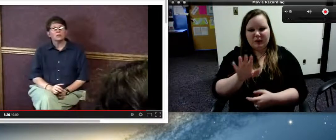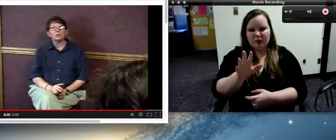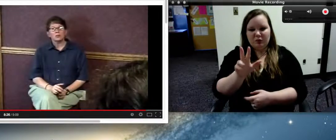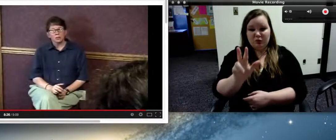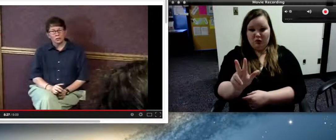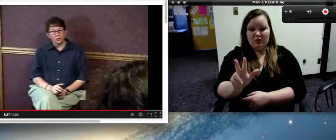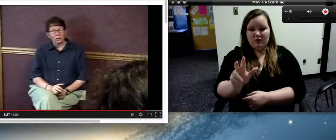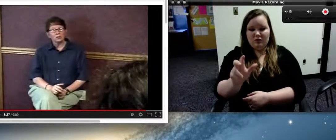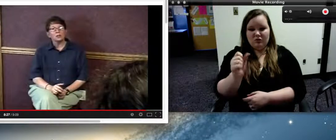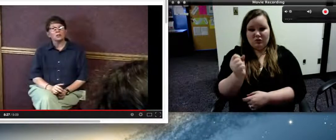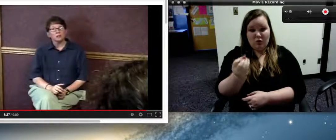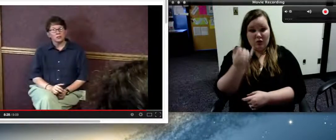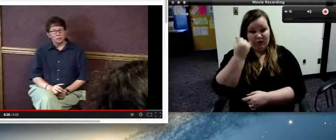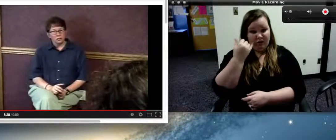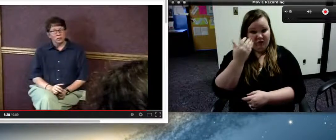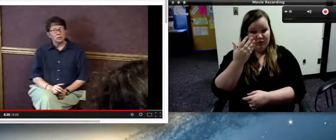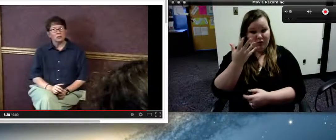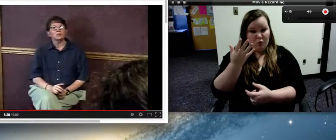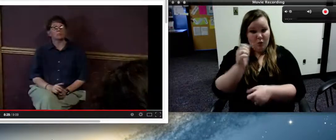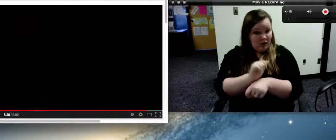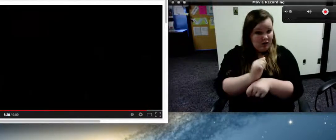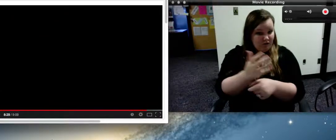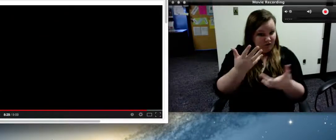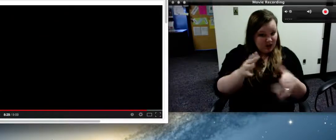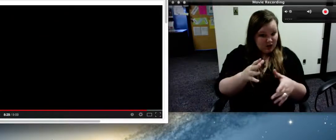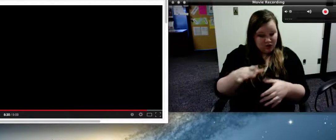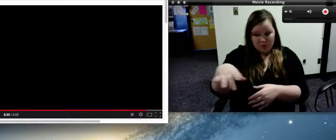that and pick him up, if it's okay.